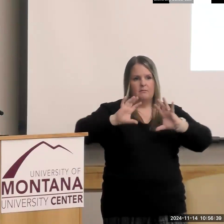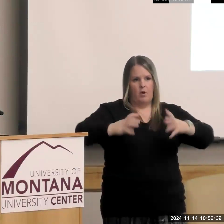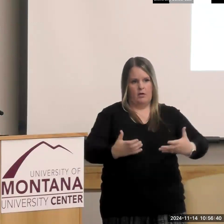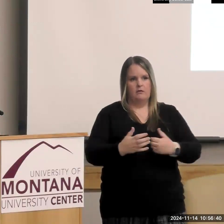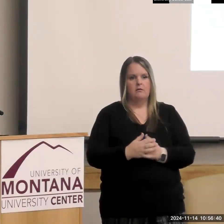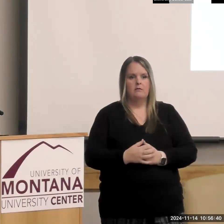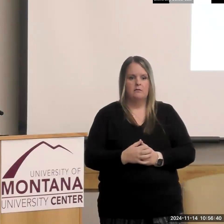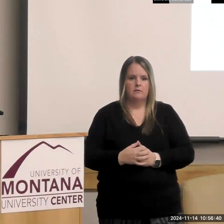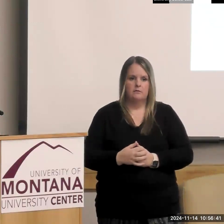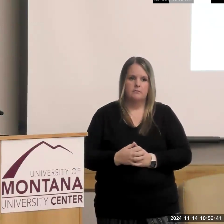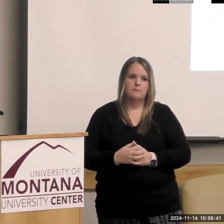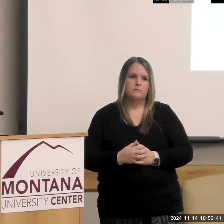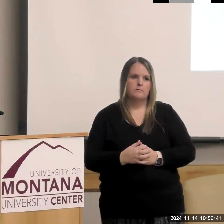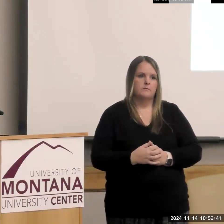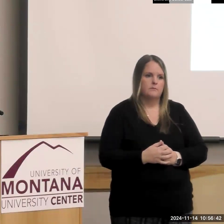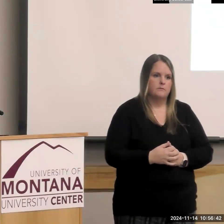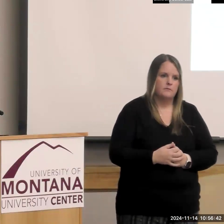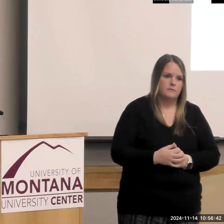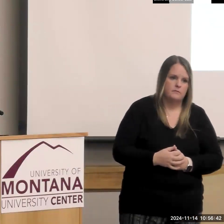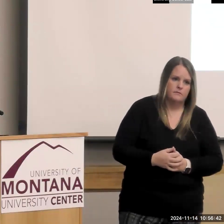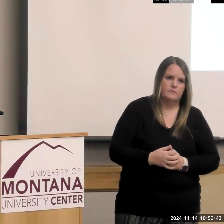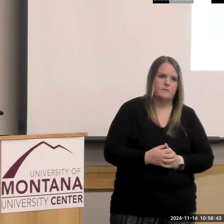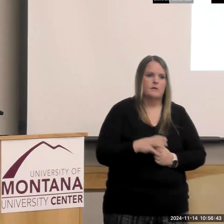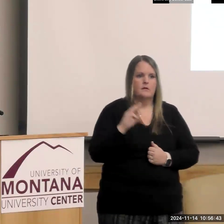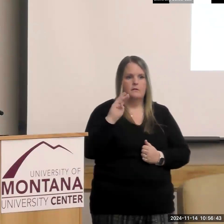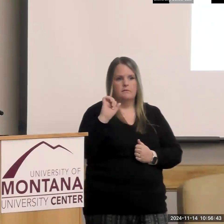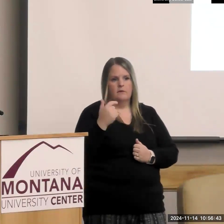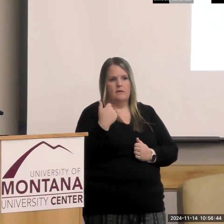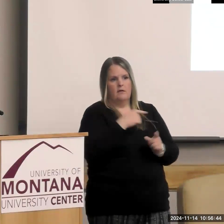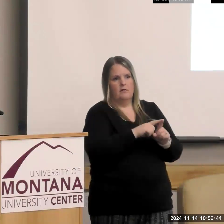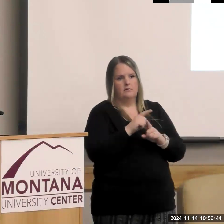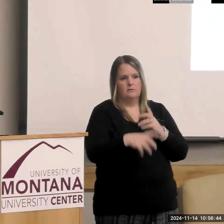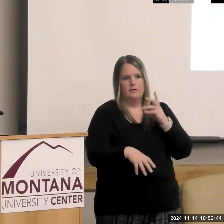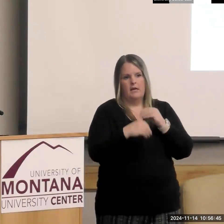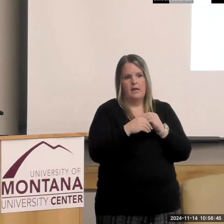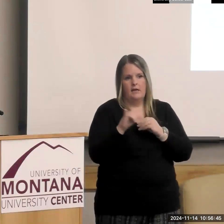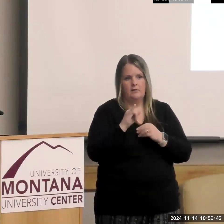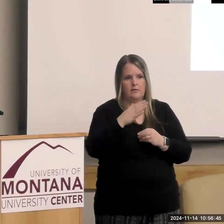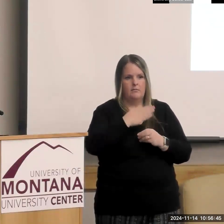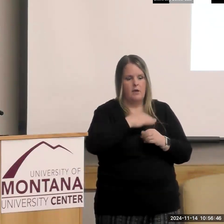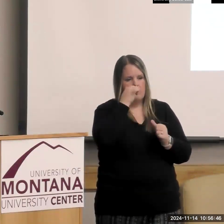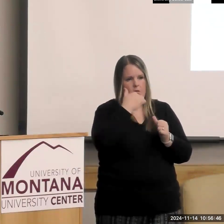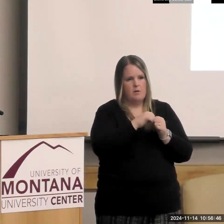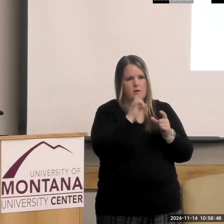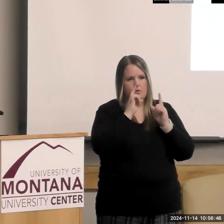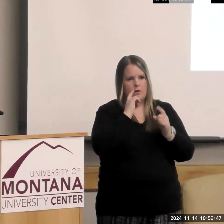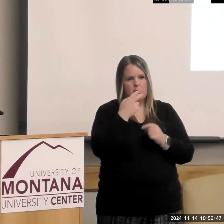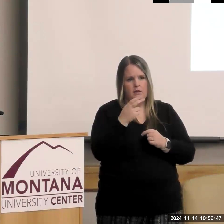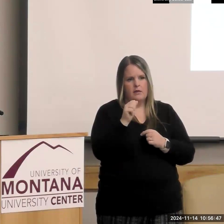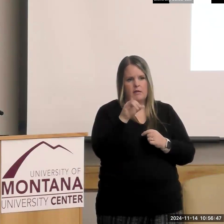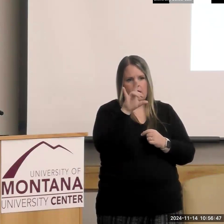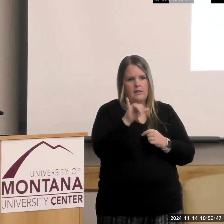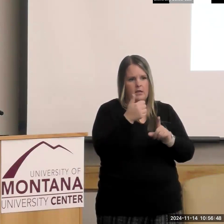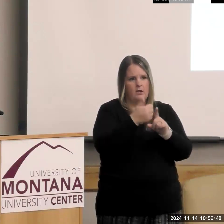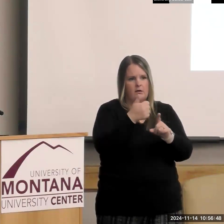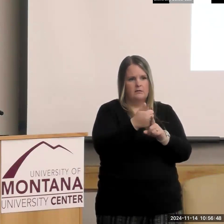And I was just going to add that my recollection of talking with Haley was that she had